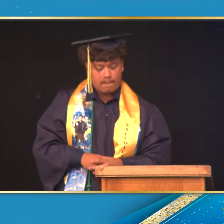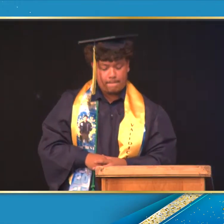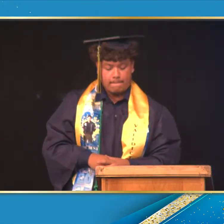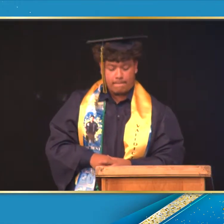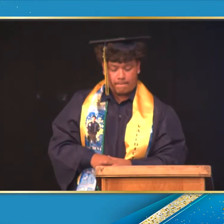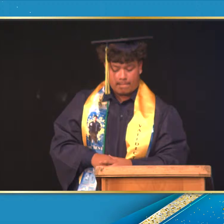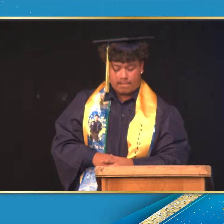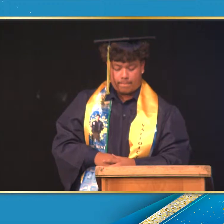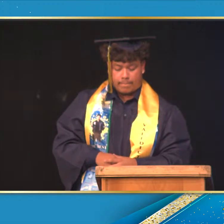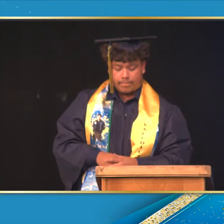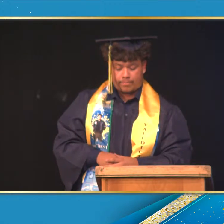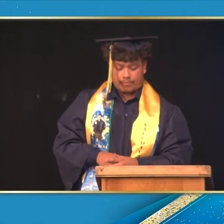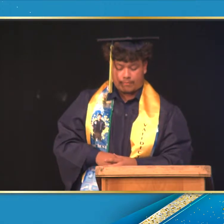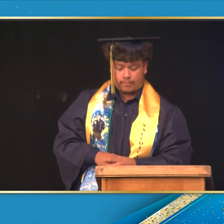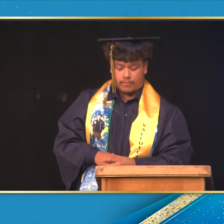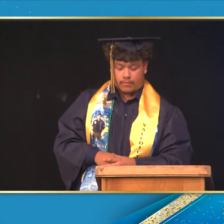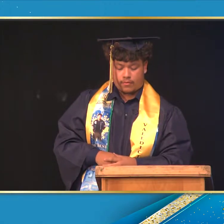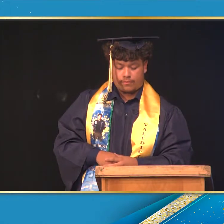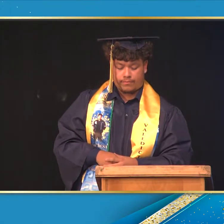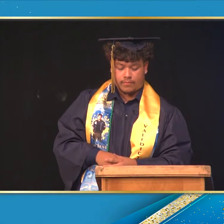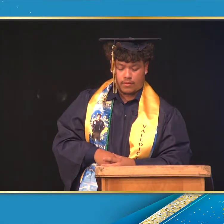He works on the roads and has a big impact.